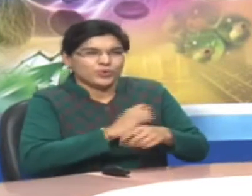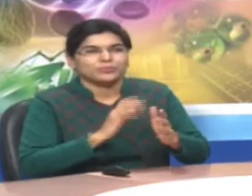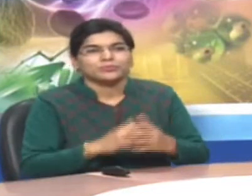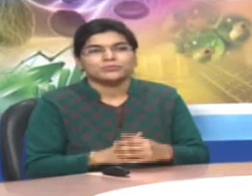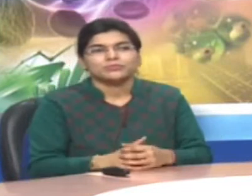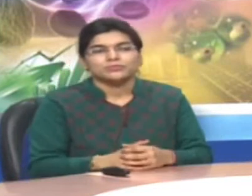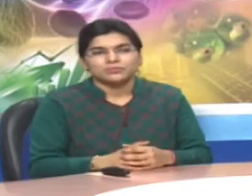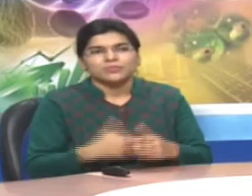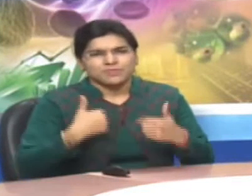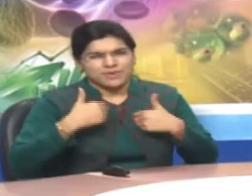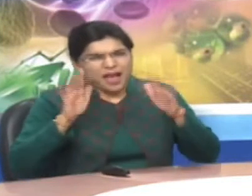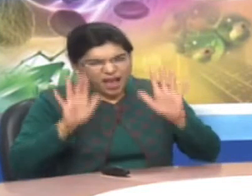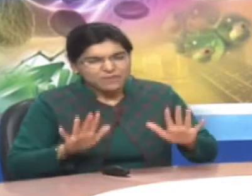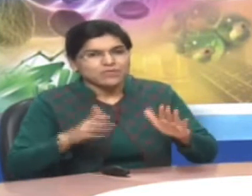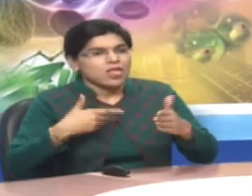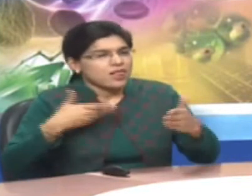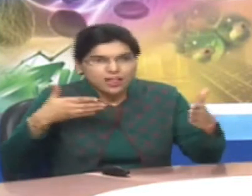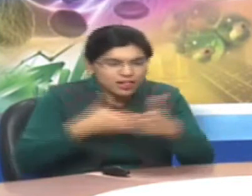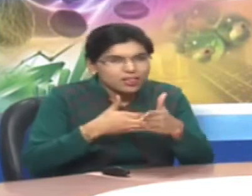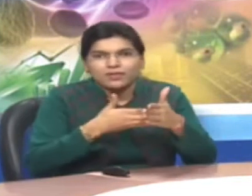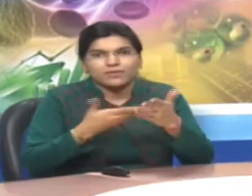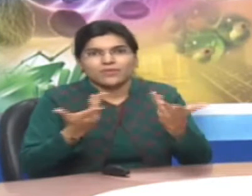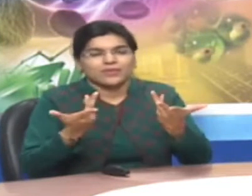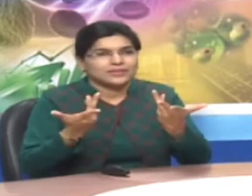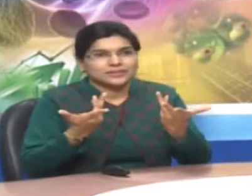"I have on the spot bother.